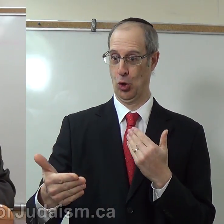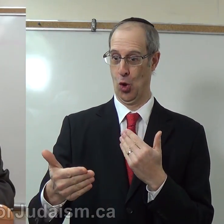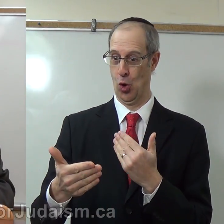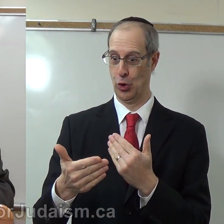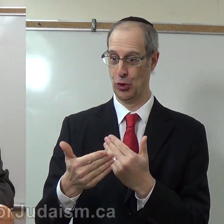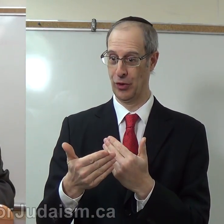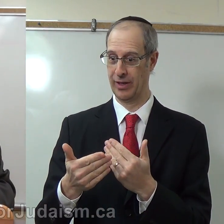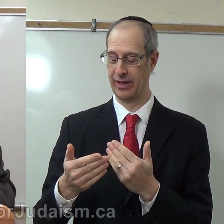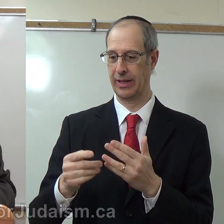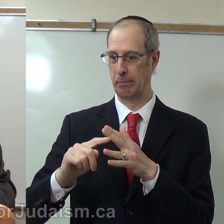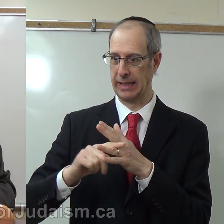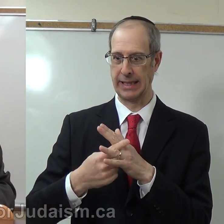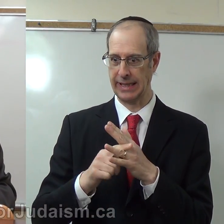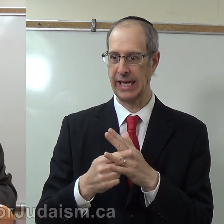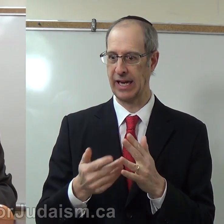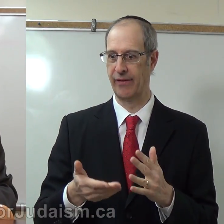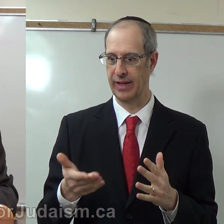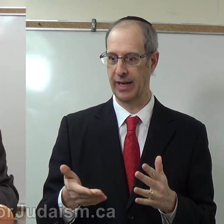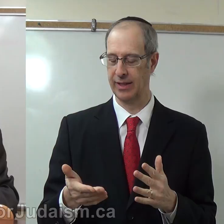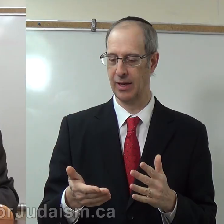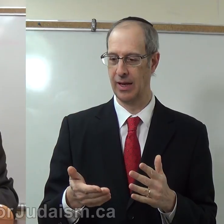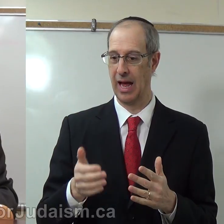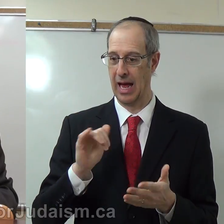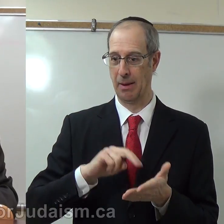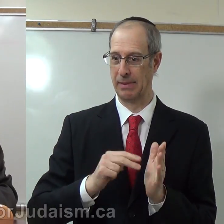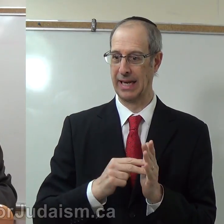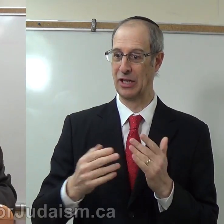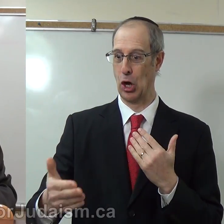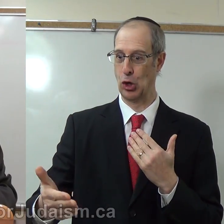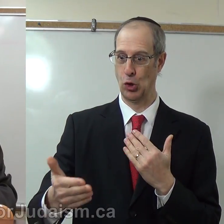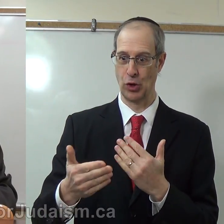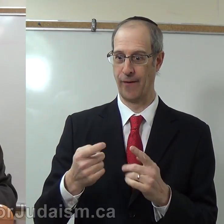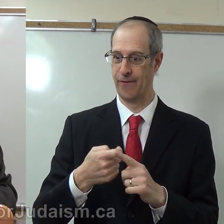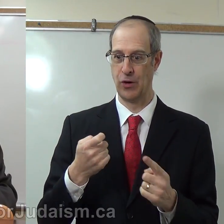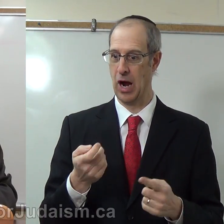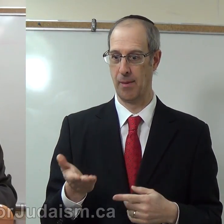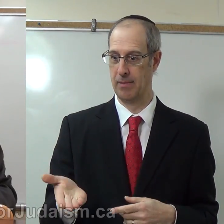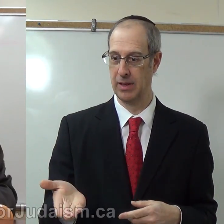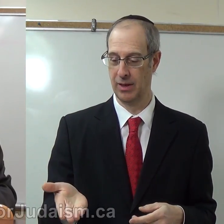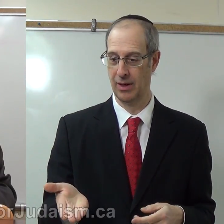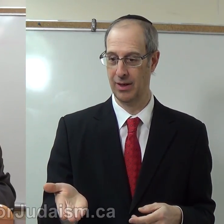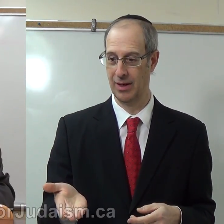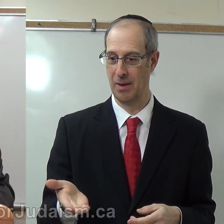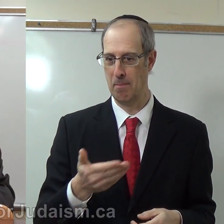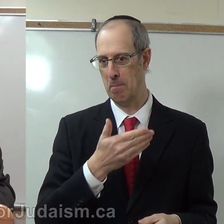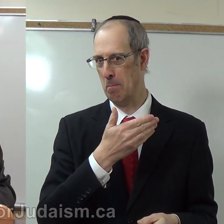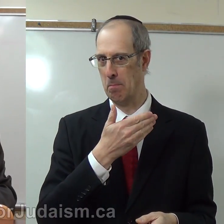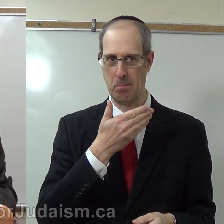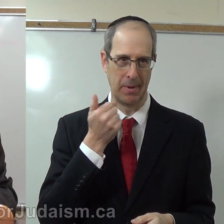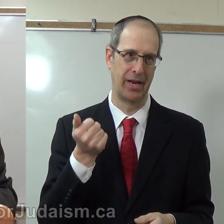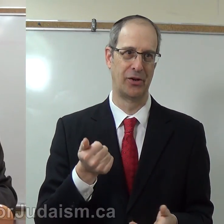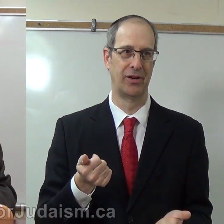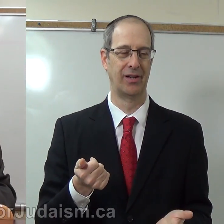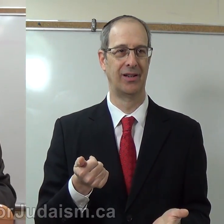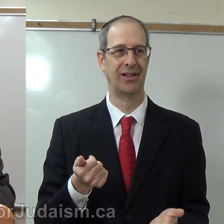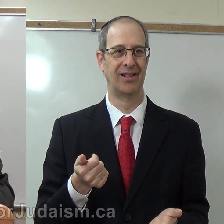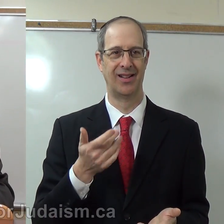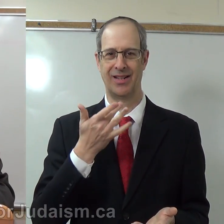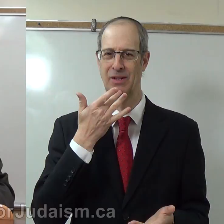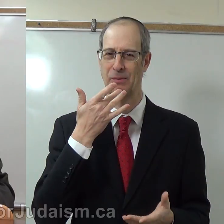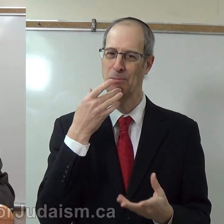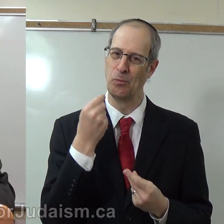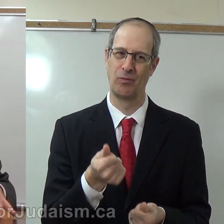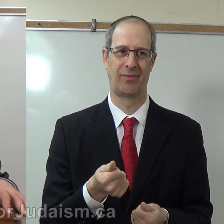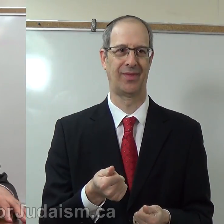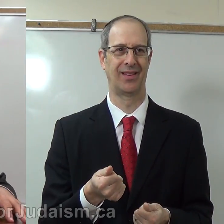of things, the closer you get to where it comes from, the better it is, the more delicious